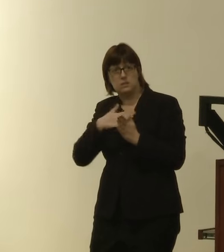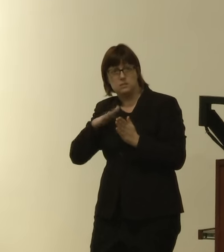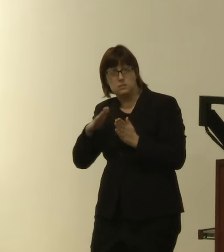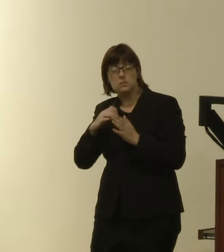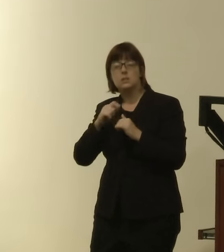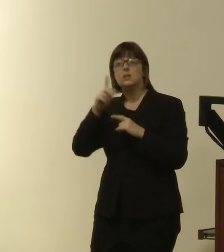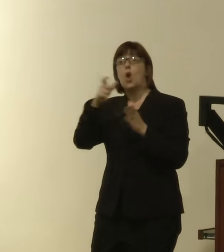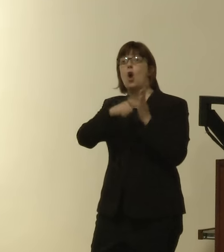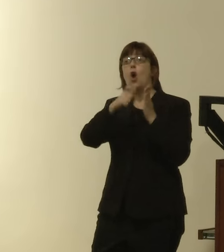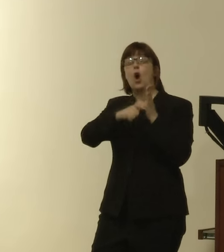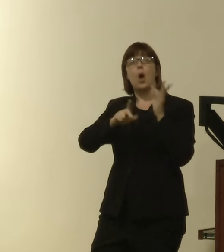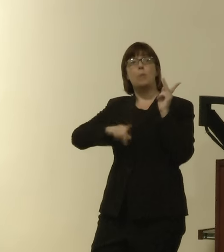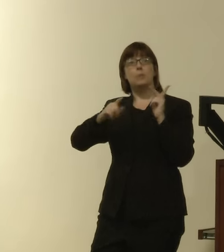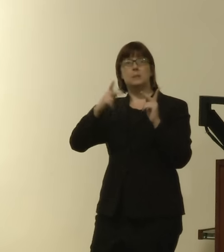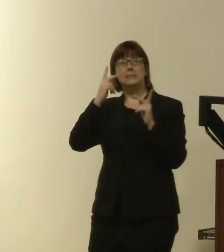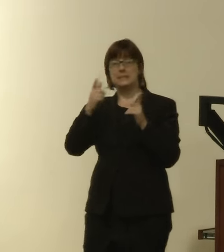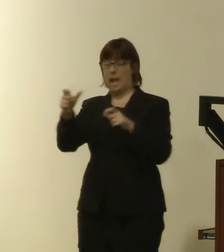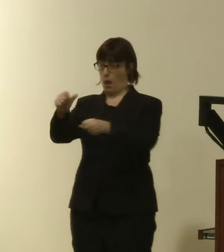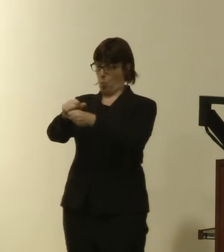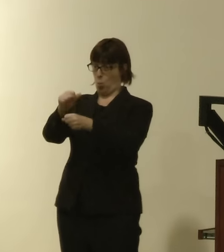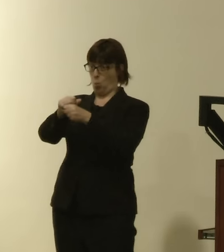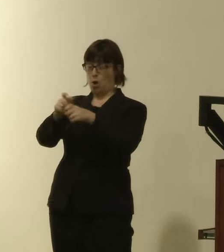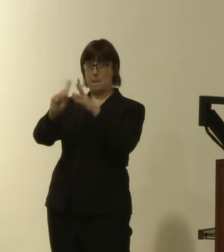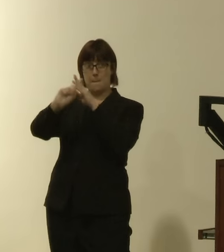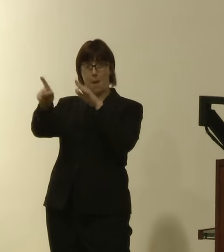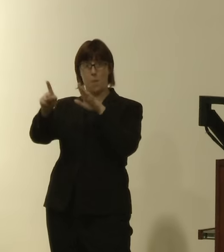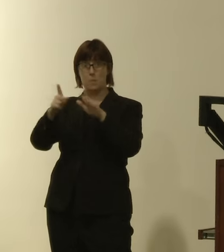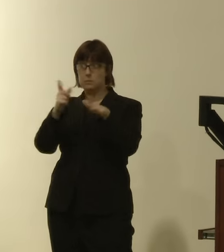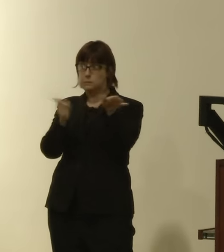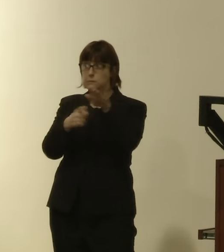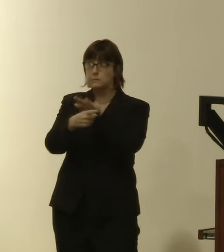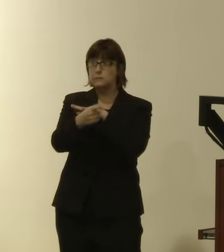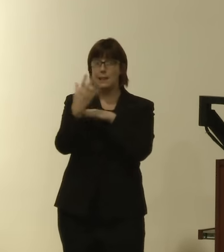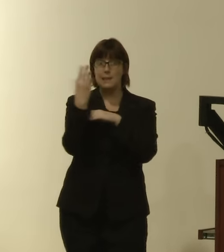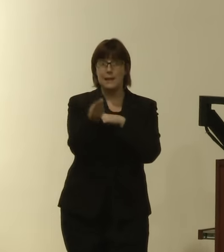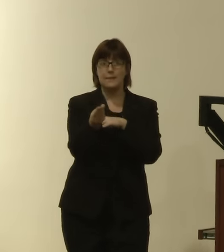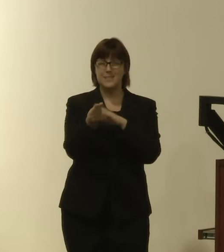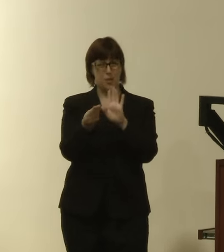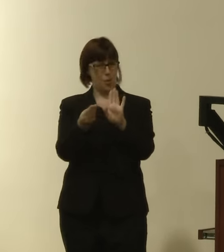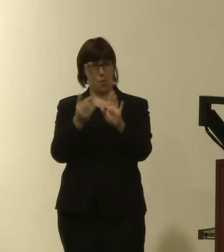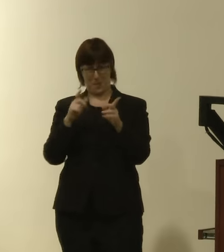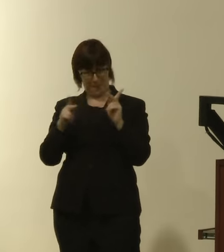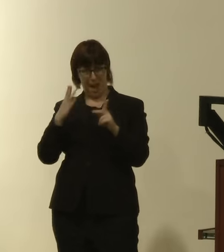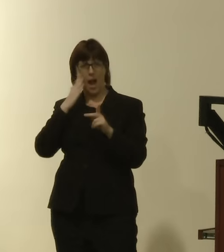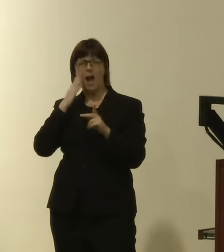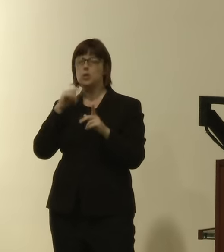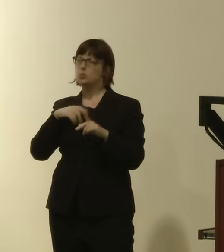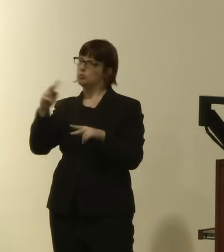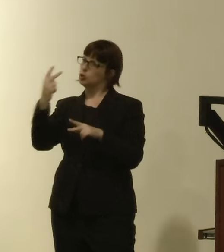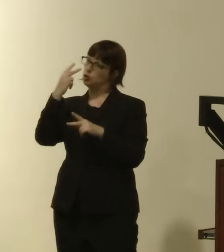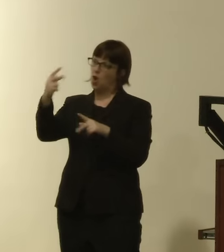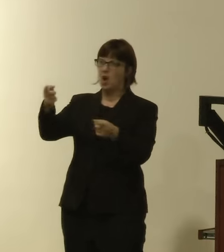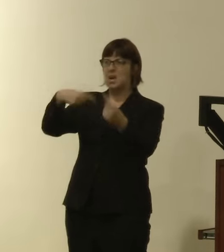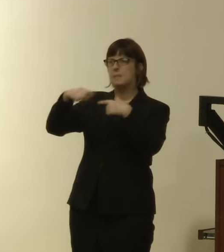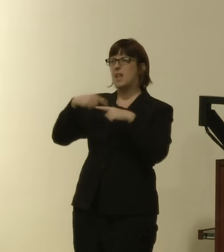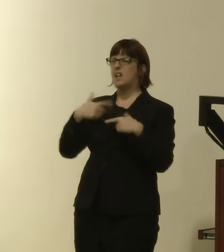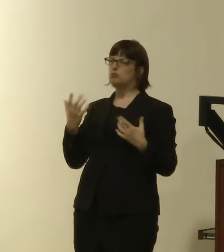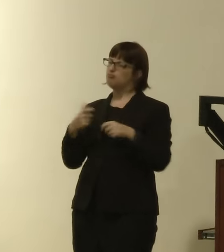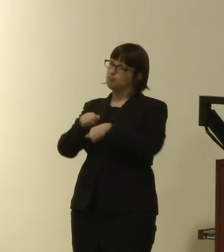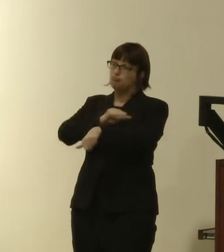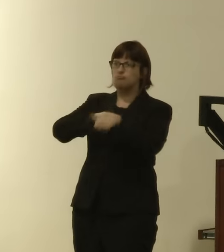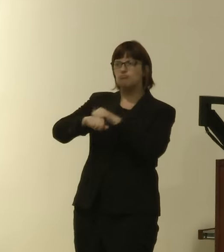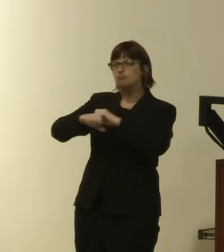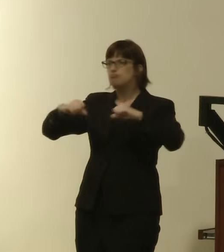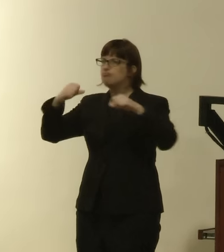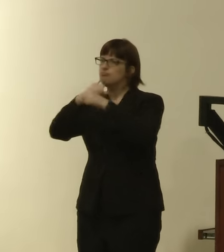people fleeing their posts. Not the people I knew. You know, they knew what was coming and they tried. So that's,